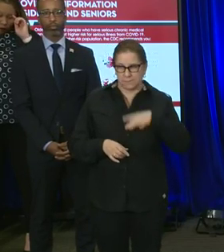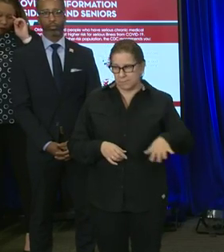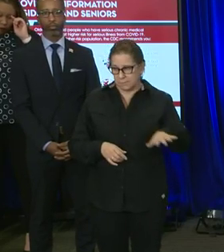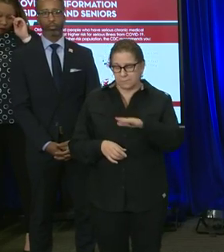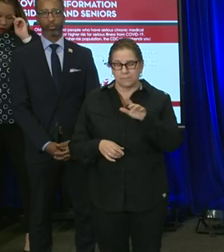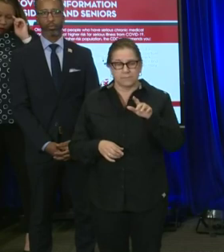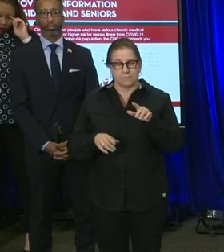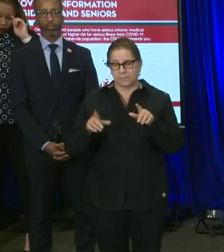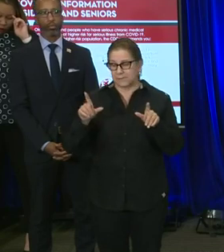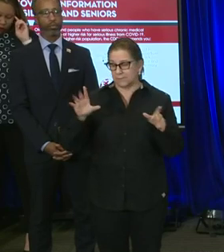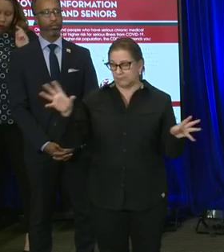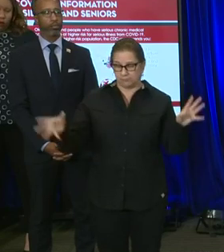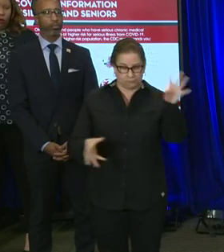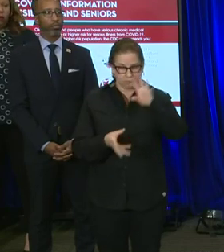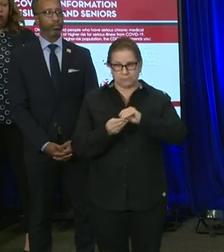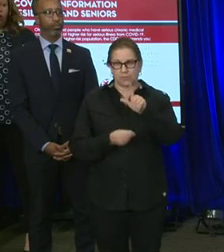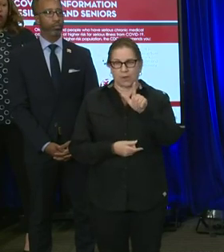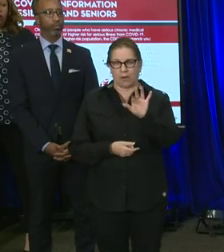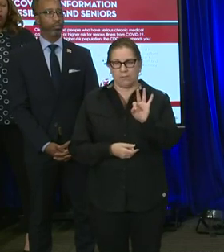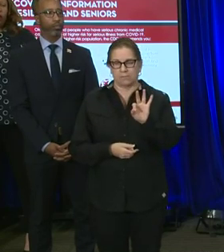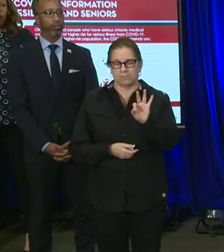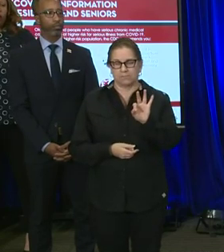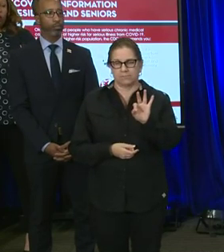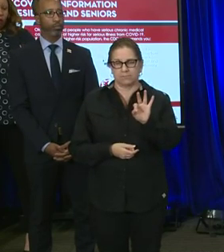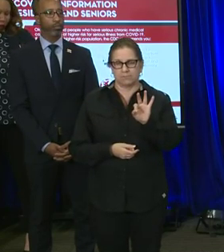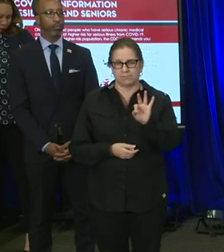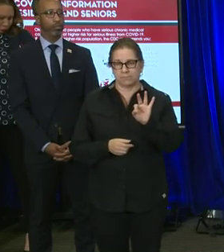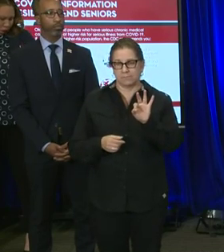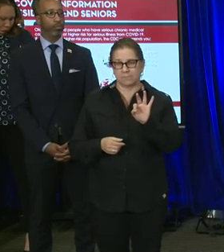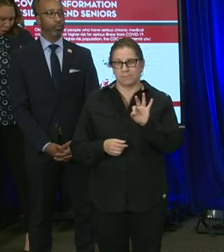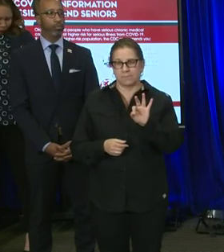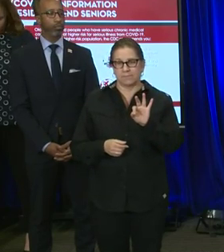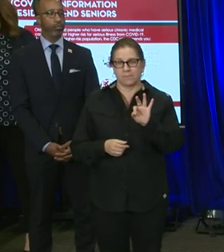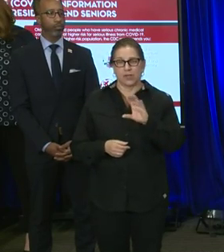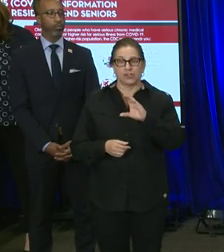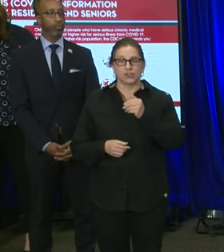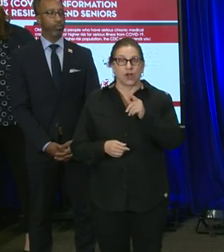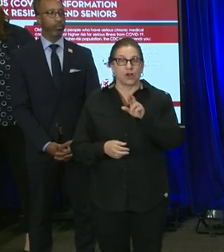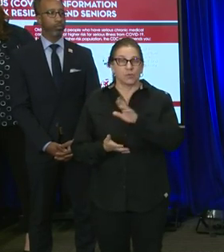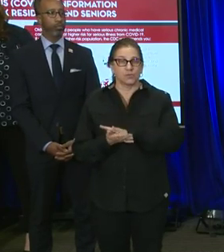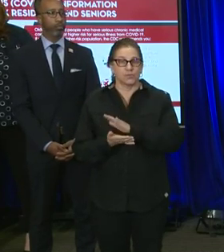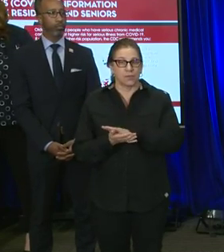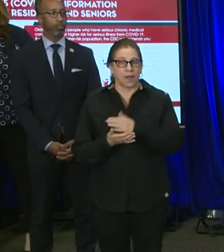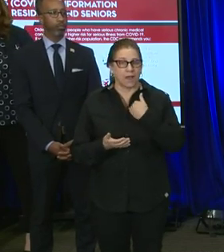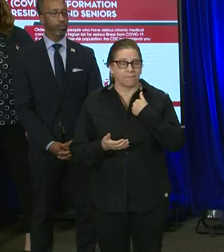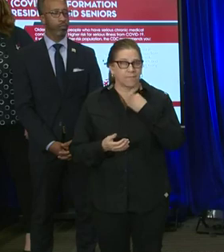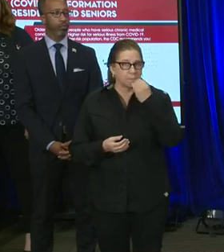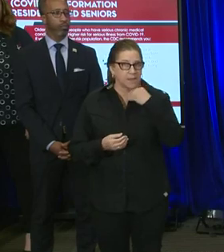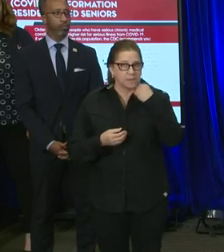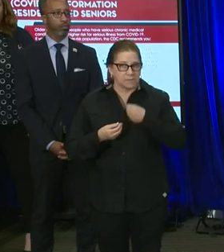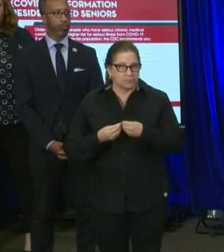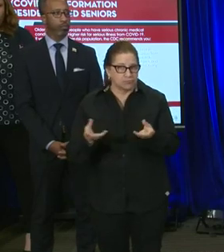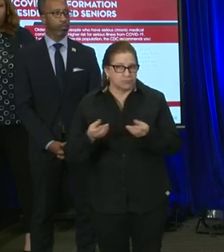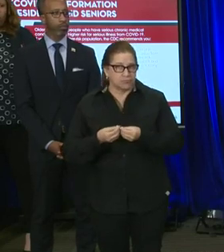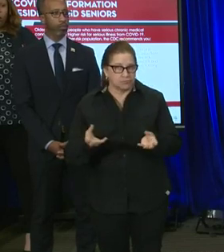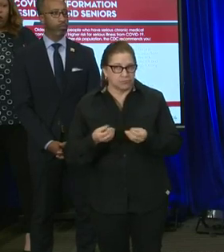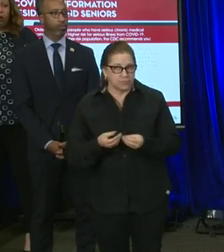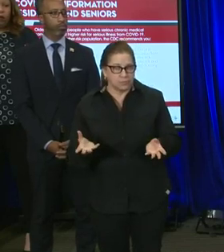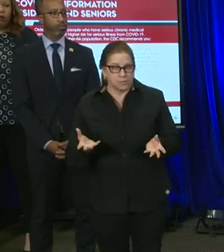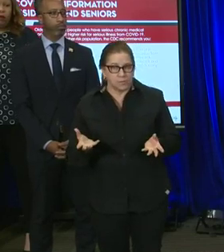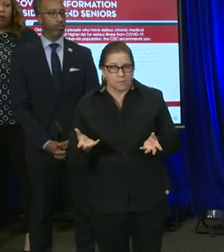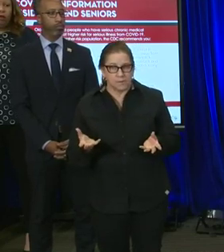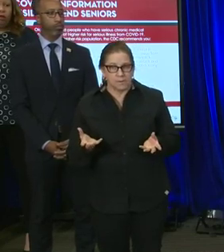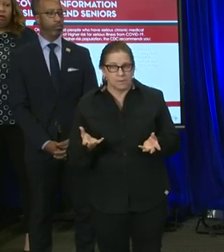DCPS sites will provide lunch and a shelf-stable breakfast for all residents under the age of 18 on weekdays between 10